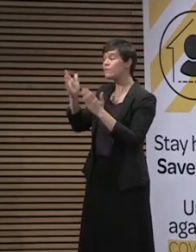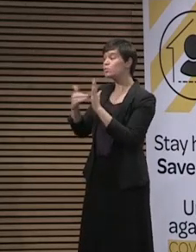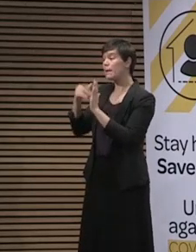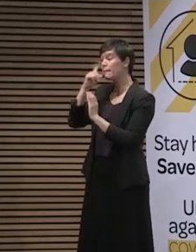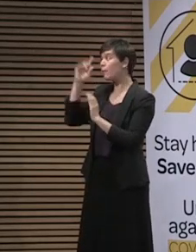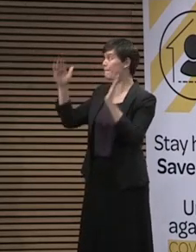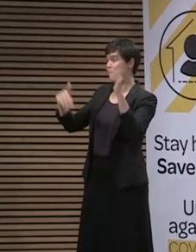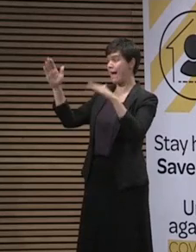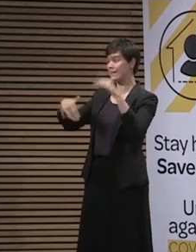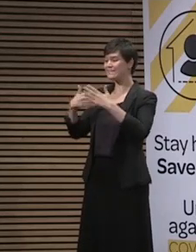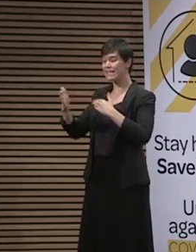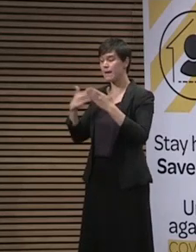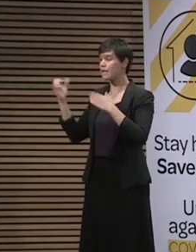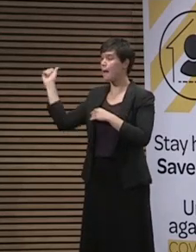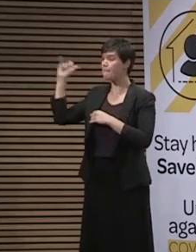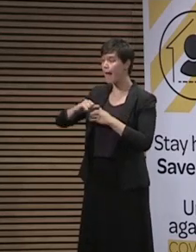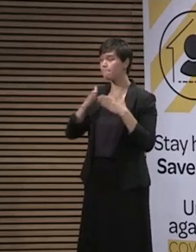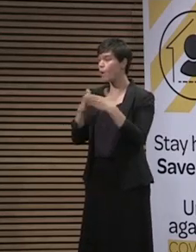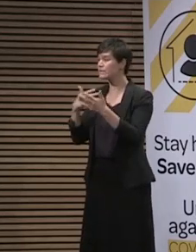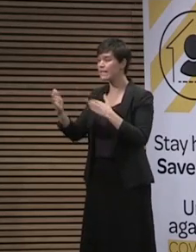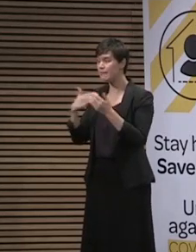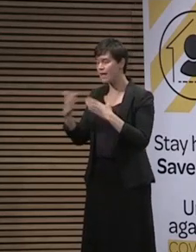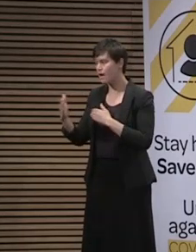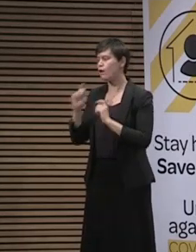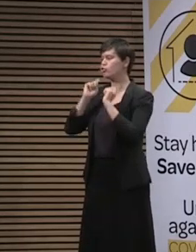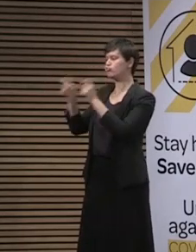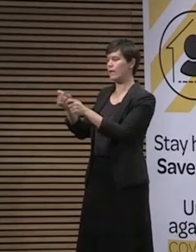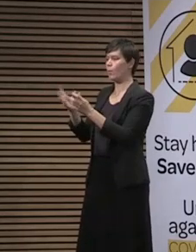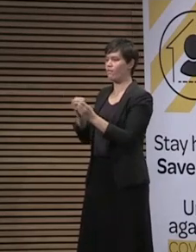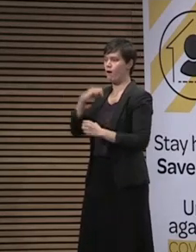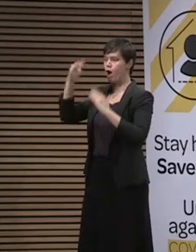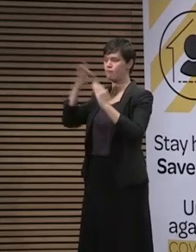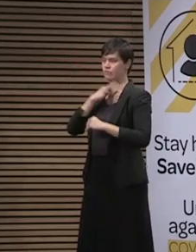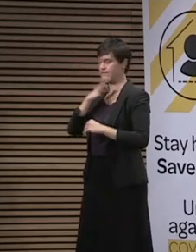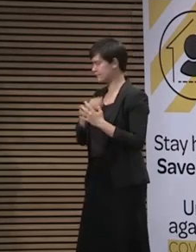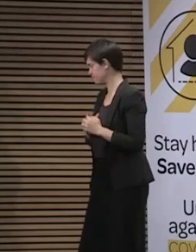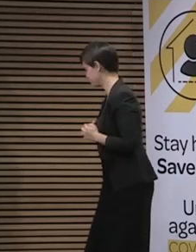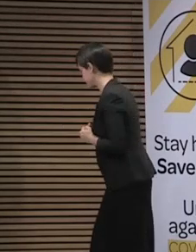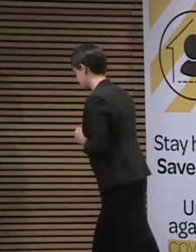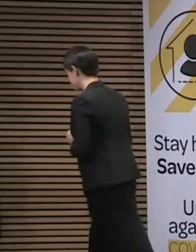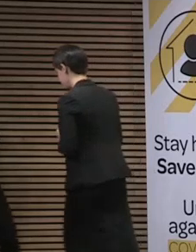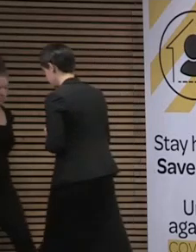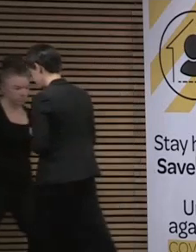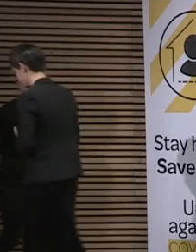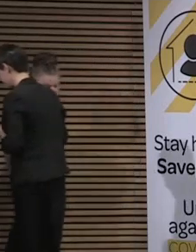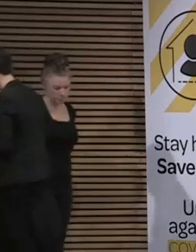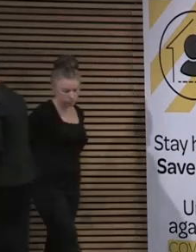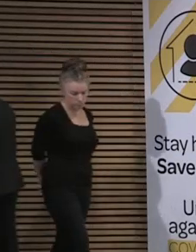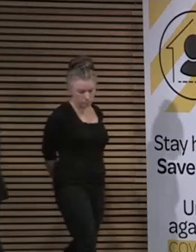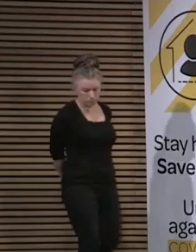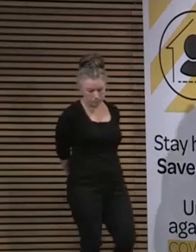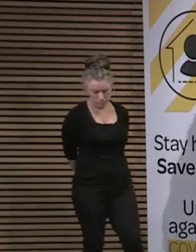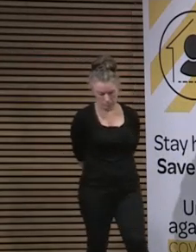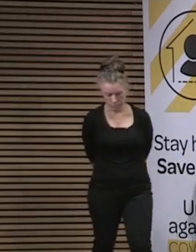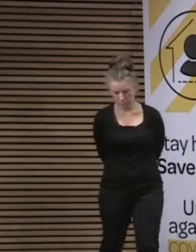includes those on cruise ships. Have you given any thought, Prime Minister, to looking again at the ban on butchers, particularly around